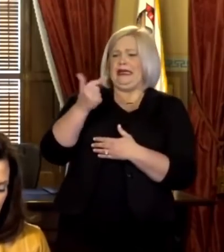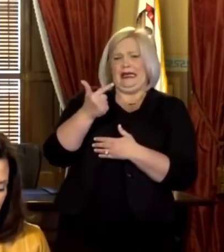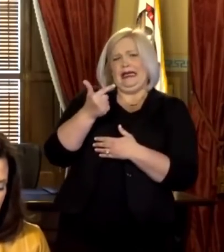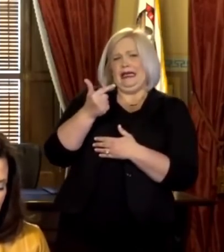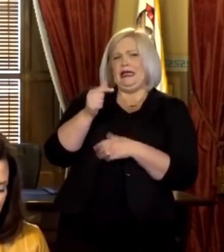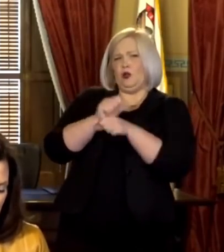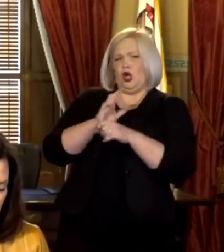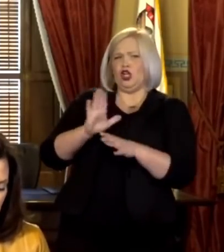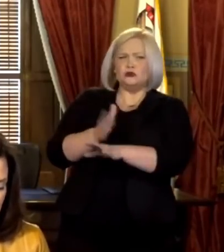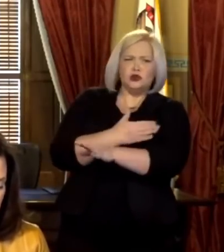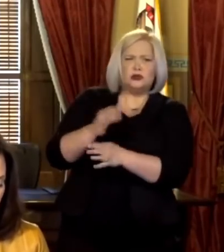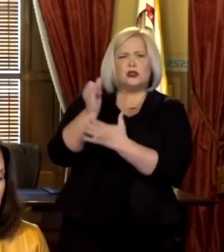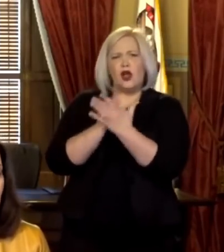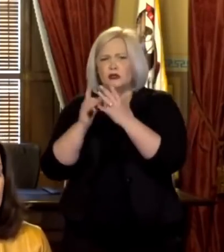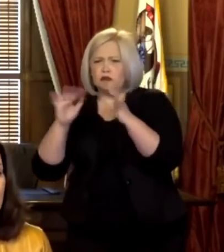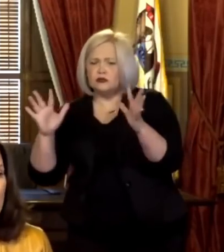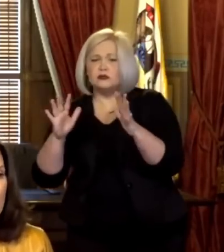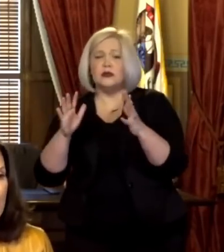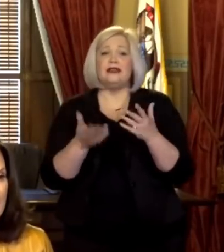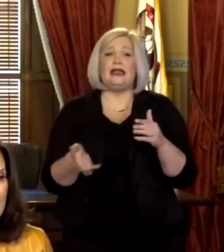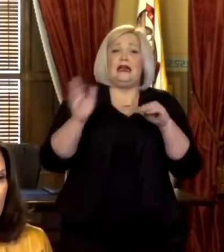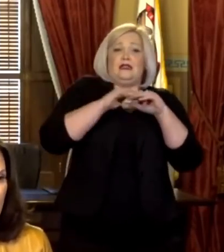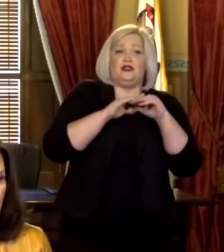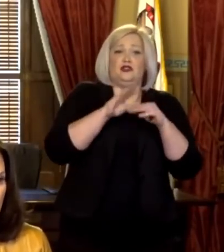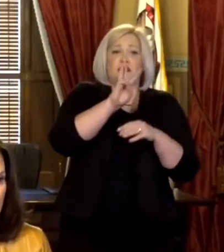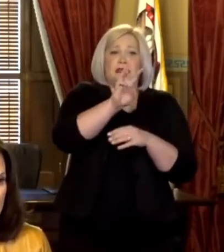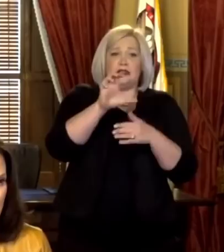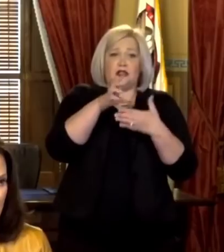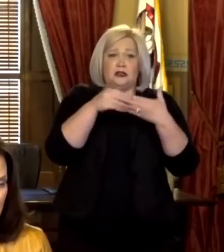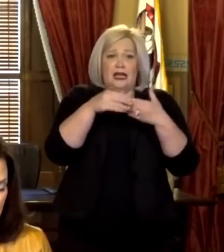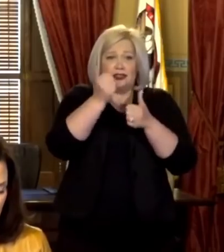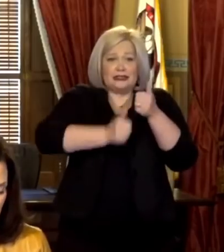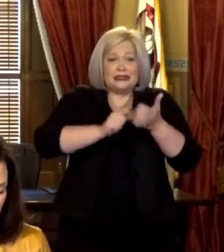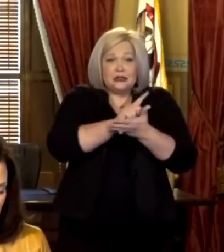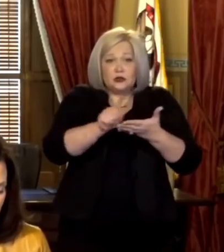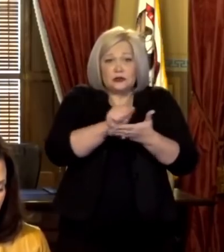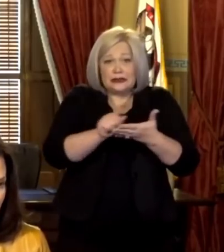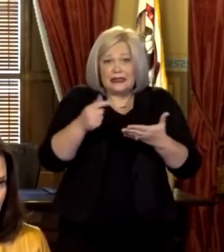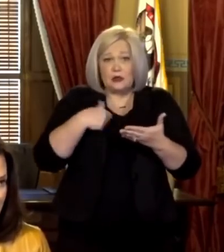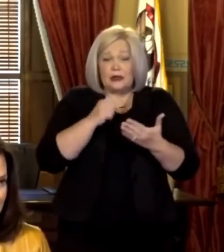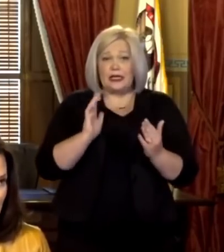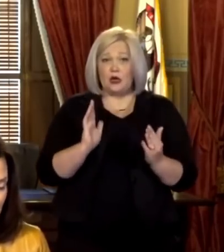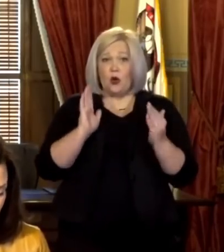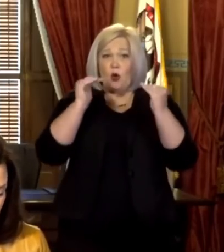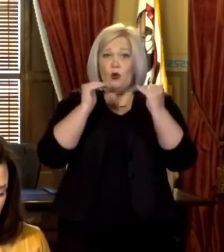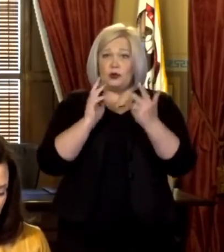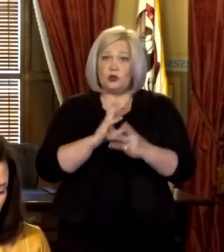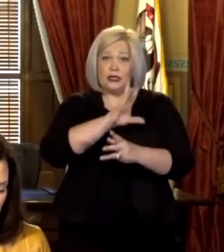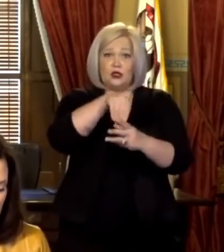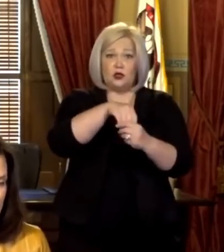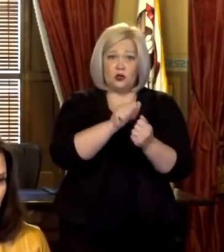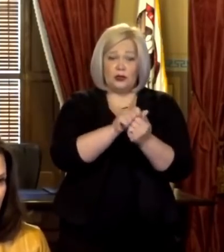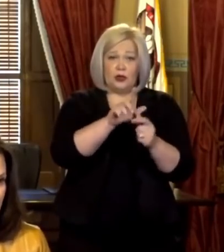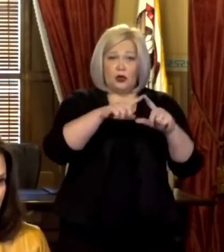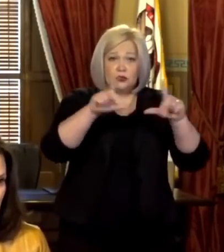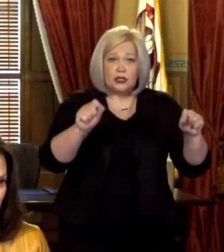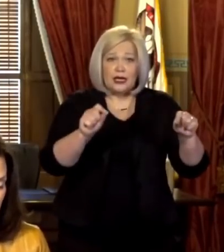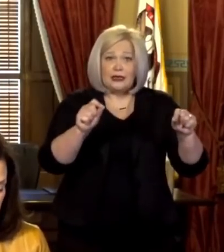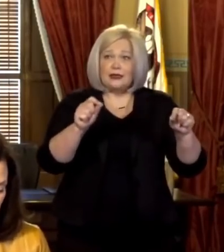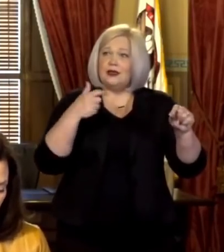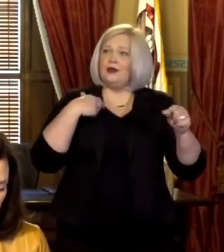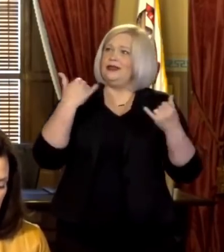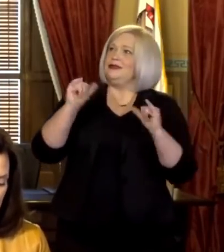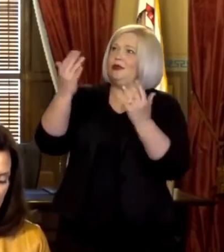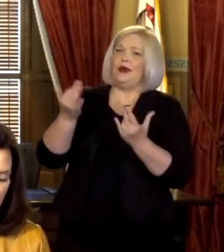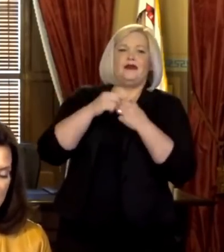workers, the additional $600 per week that we are hoping to be able to include, we are still waiting on the